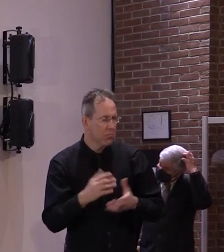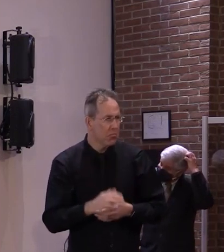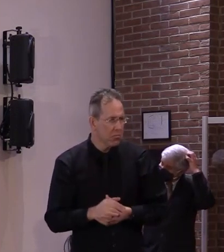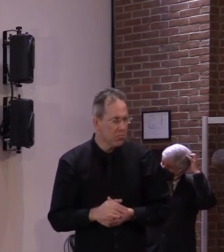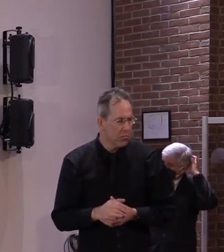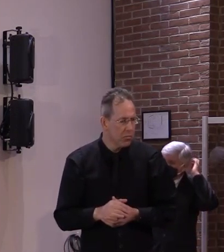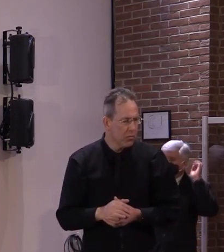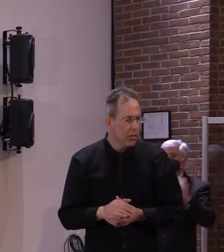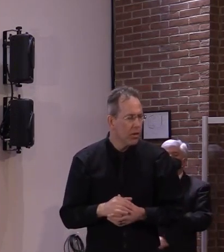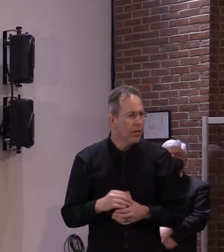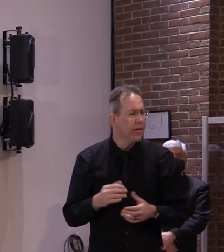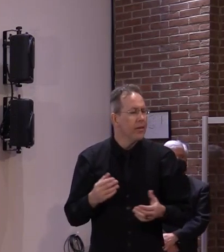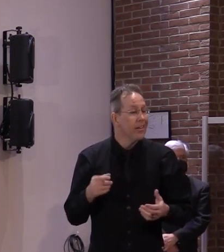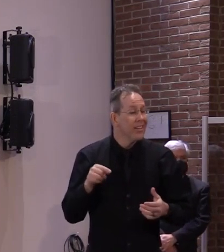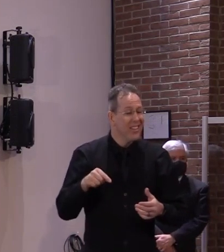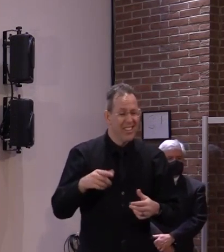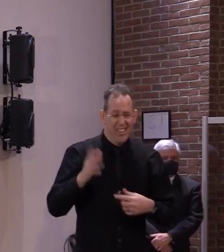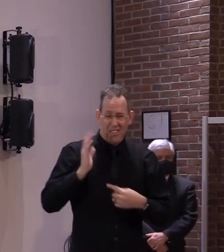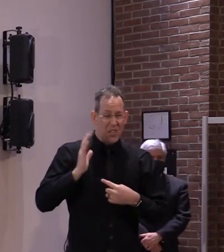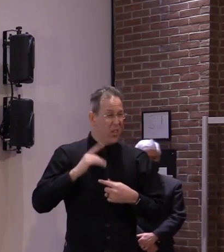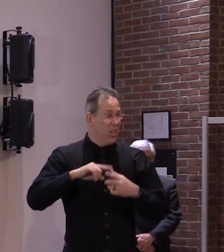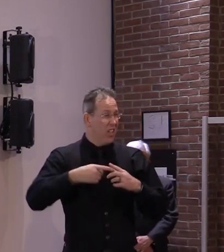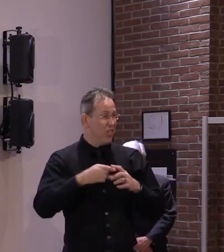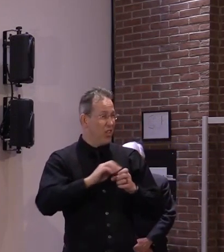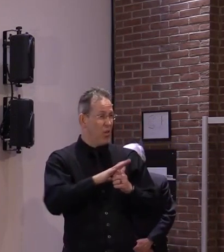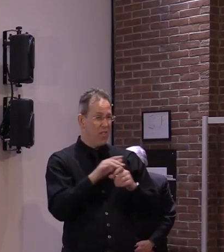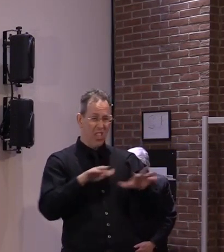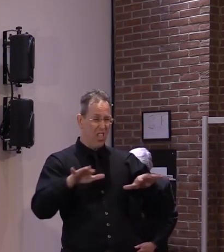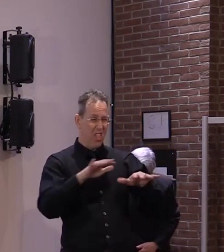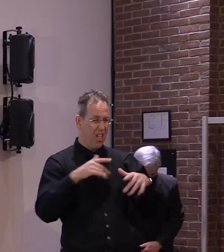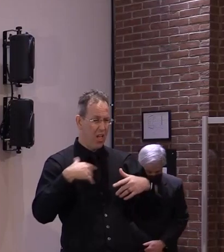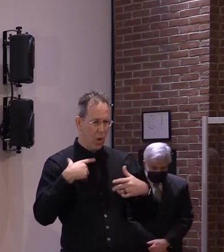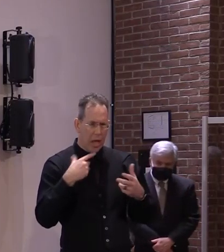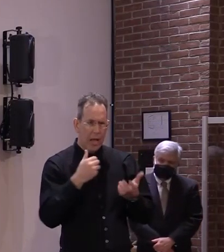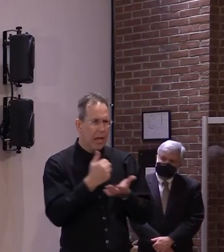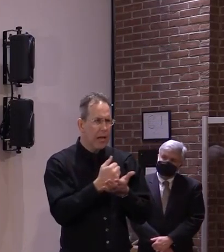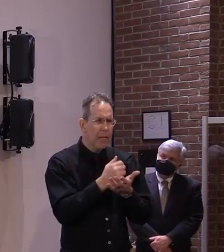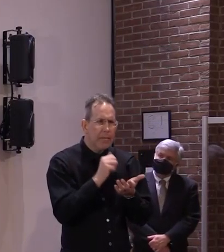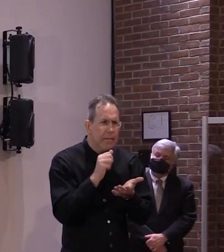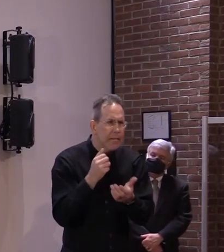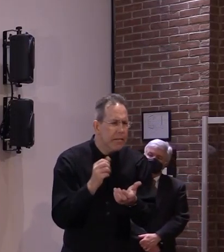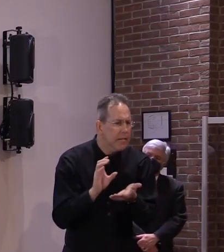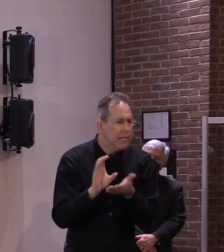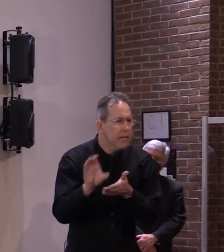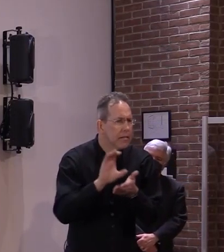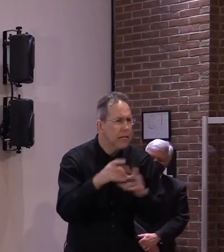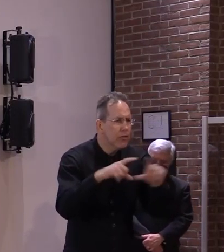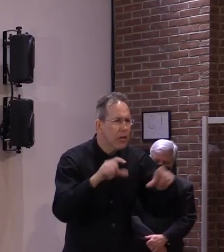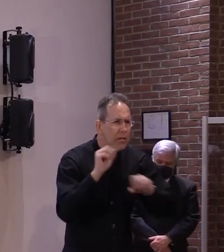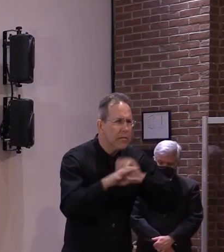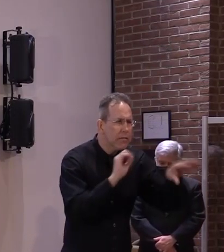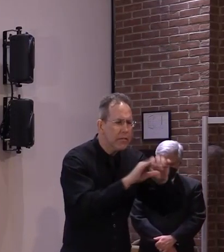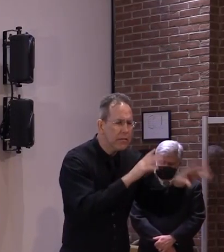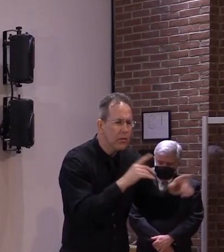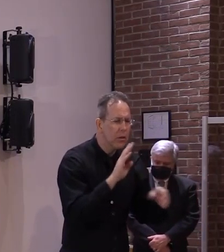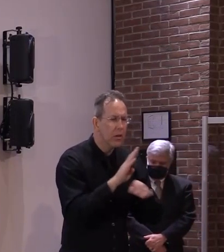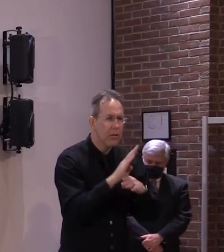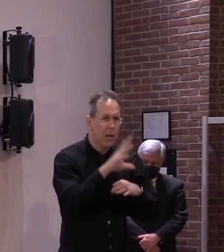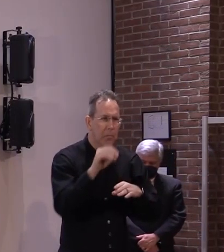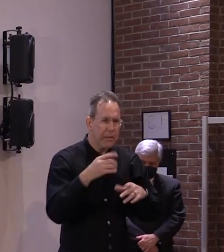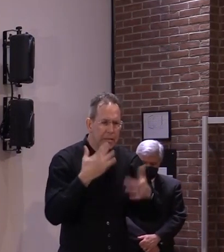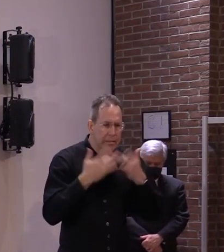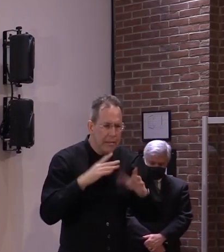part of the program's rollout. And Vermont, again, was ranking pretty high on a per capita basis in terms of the